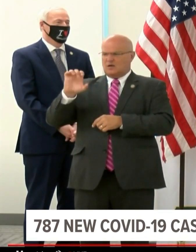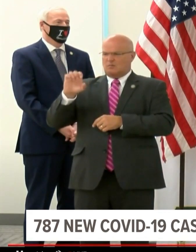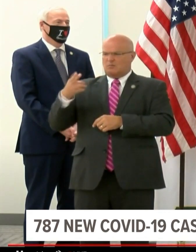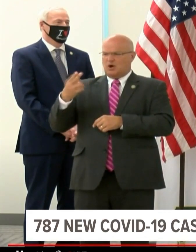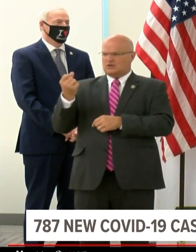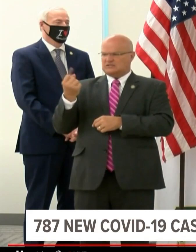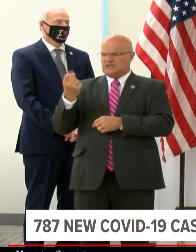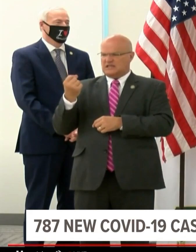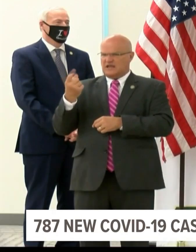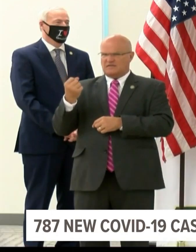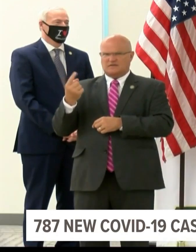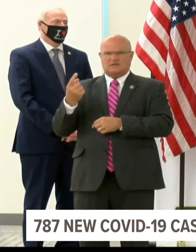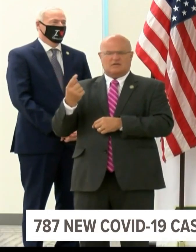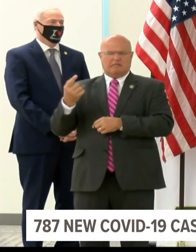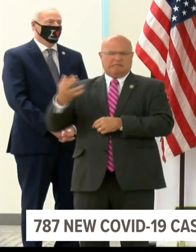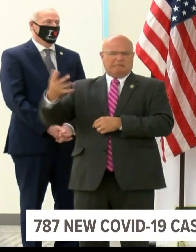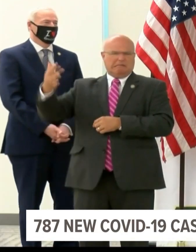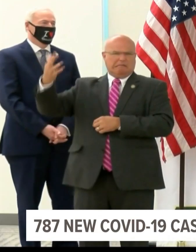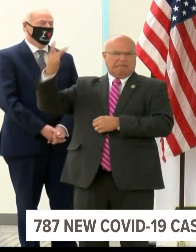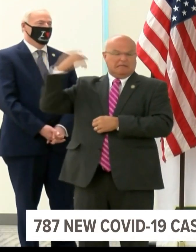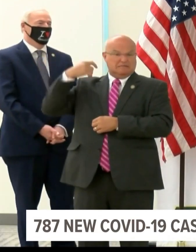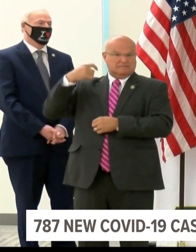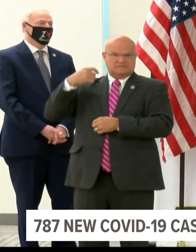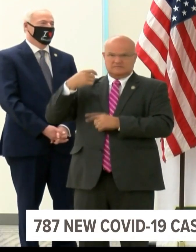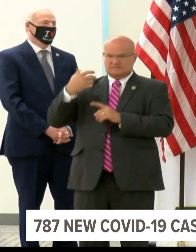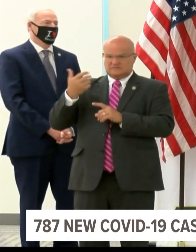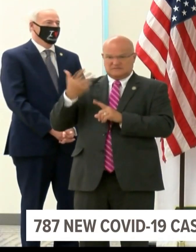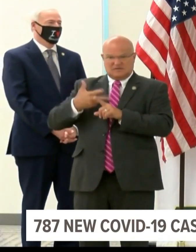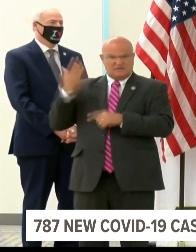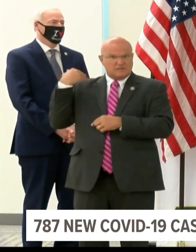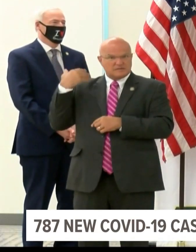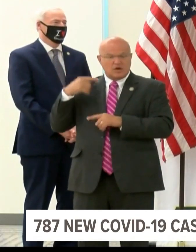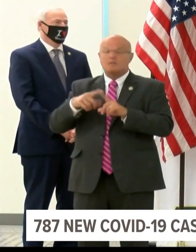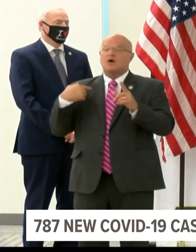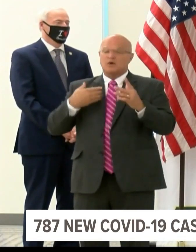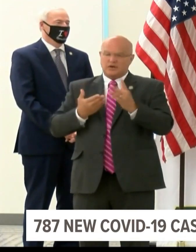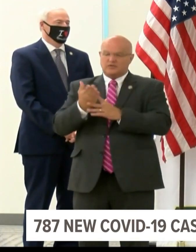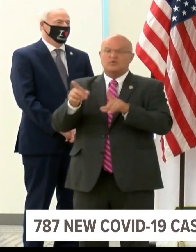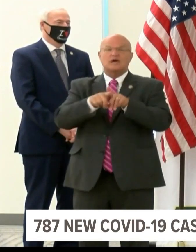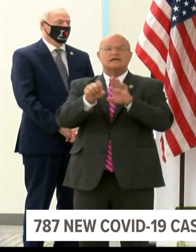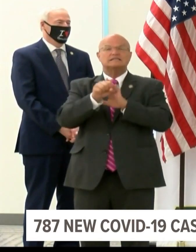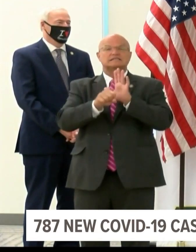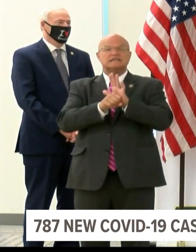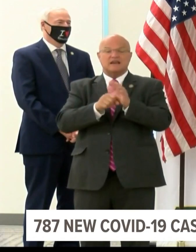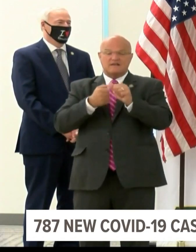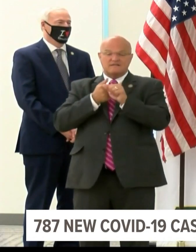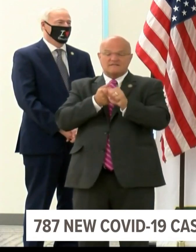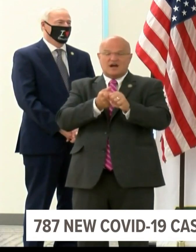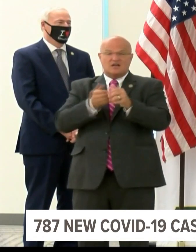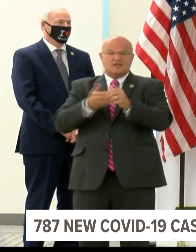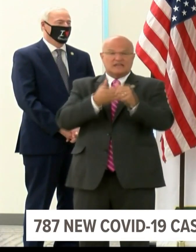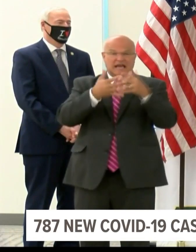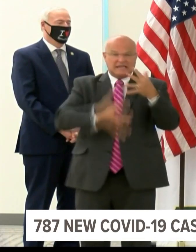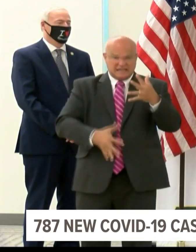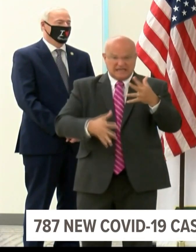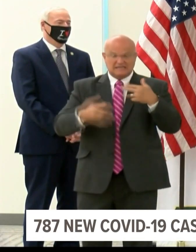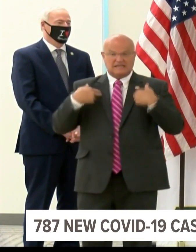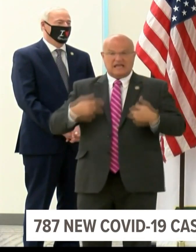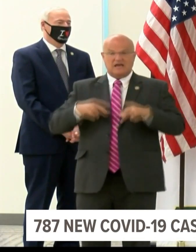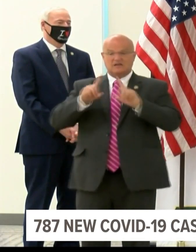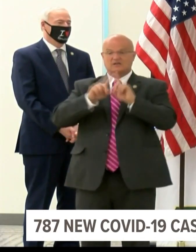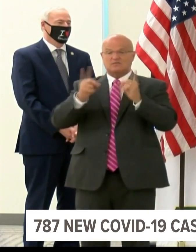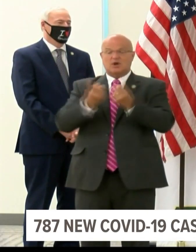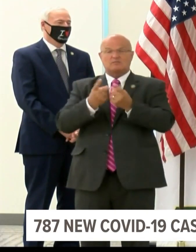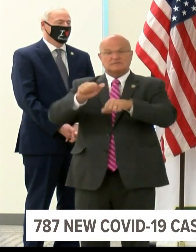year ago. It was only a few months ago. But we're going to get through this as a state. What we need to do is follow the guidelines that the health department has set out, that